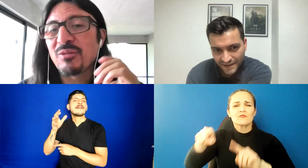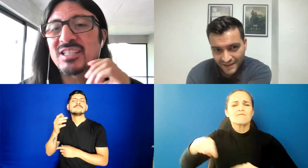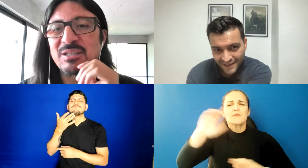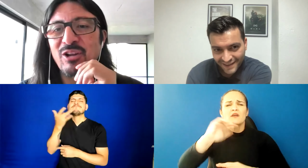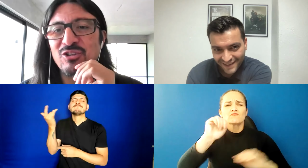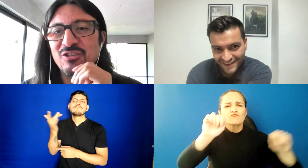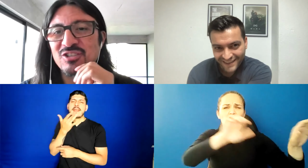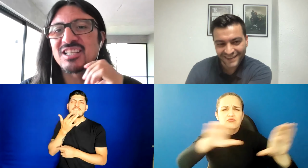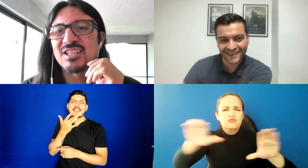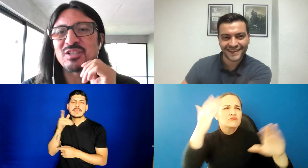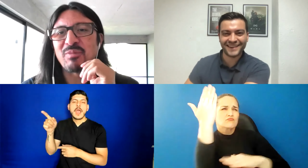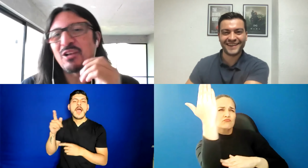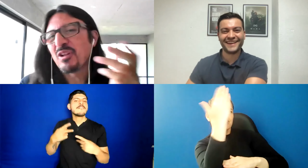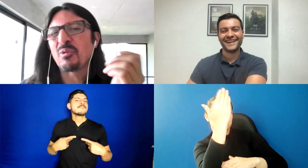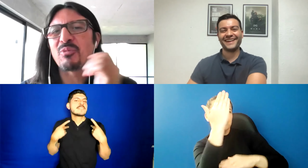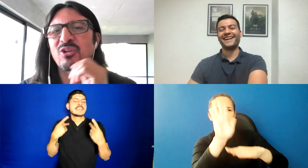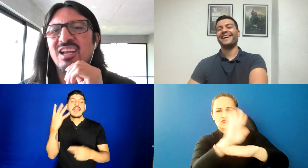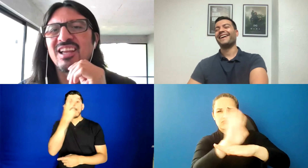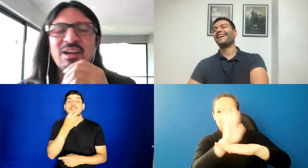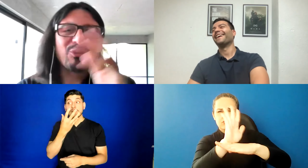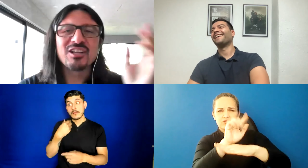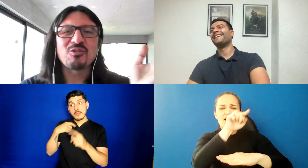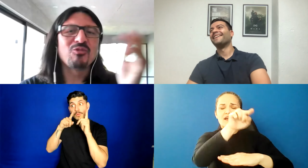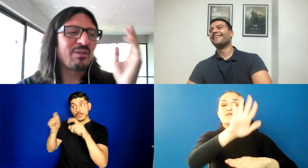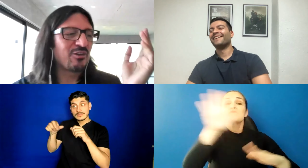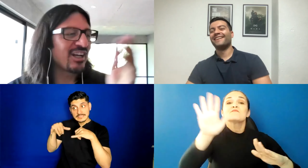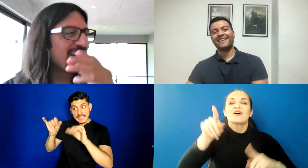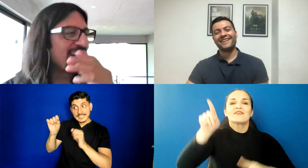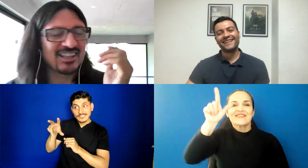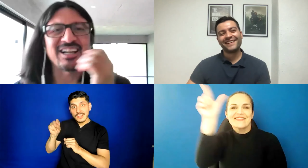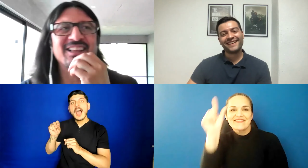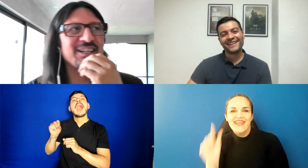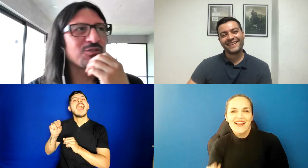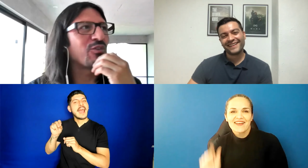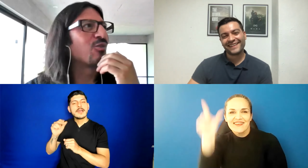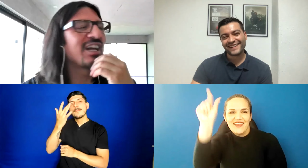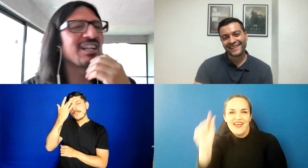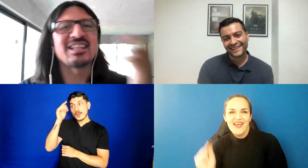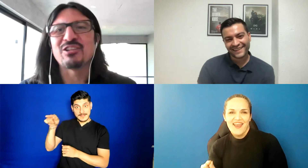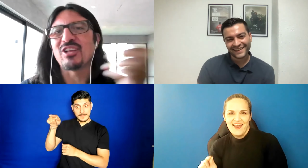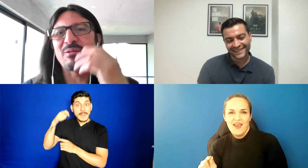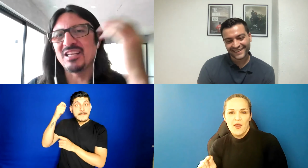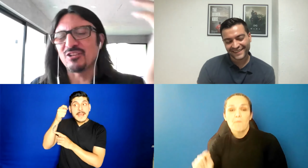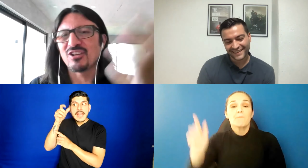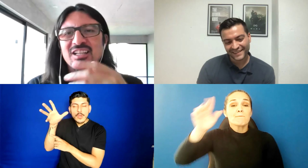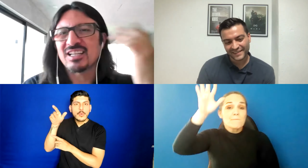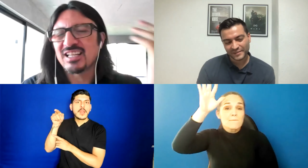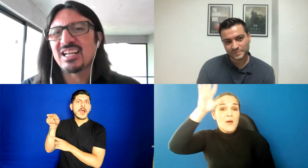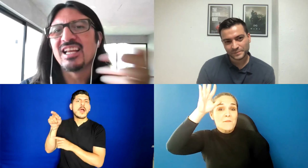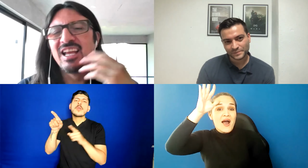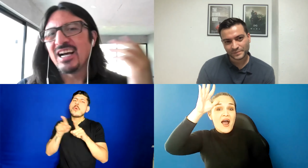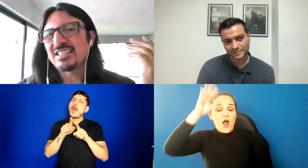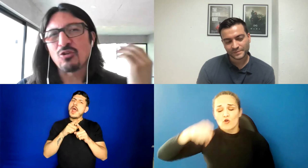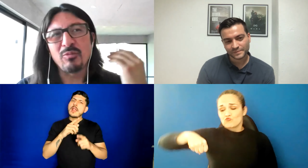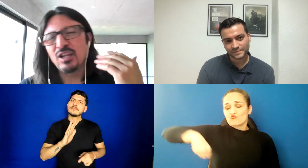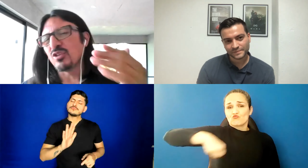situation. I remember an interview that you did a few years ago, and I remember it because it's like a movie